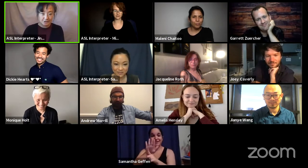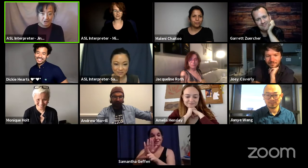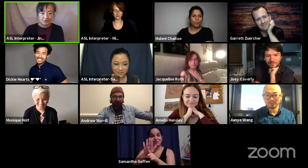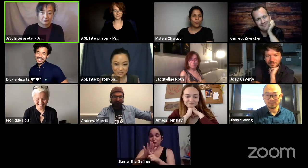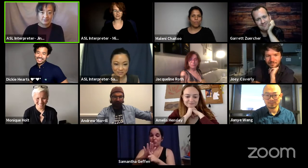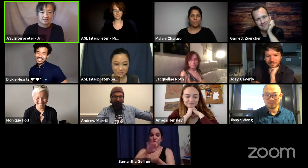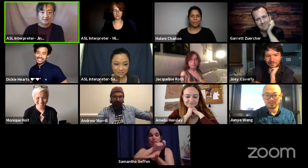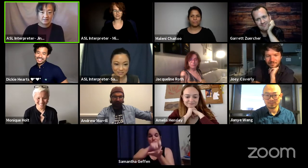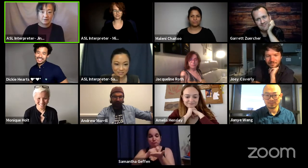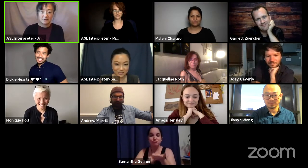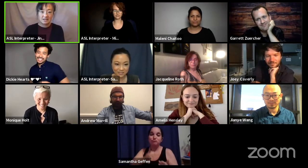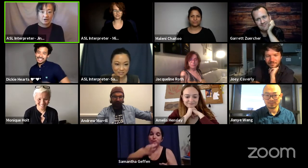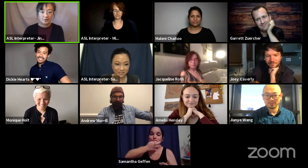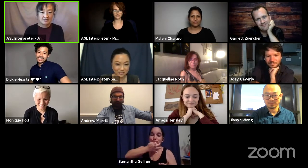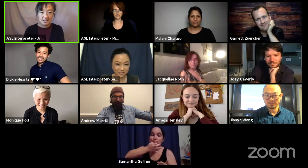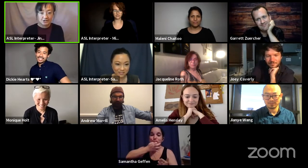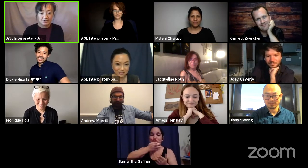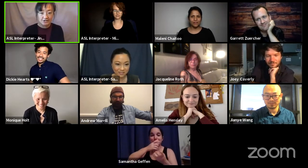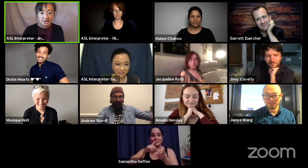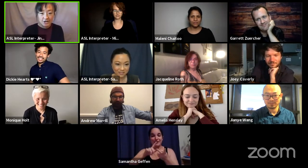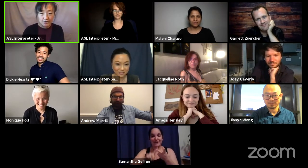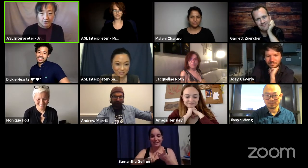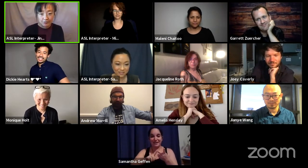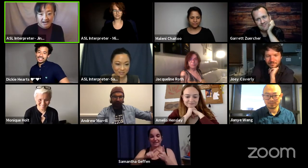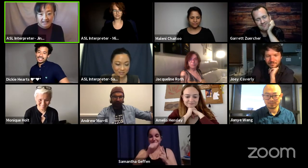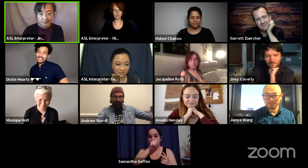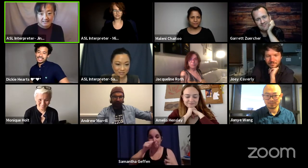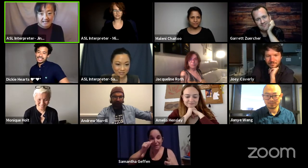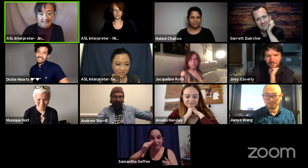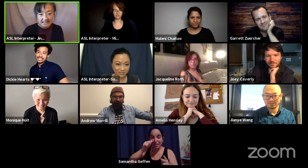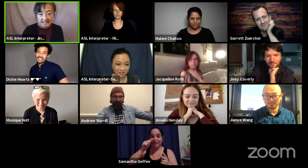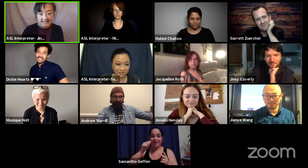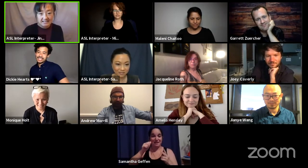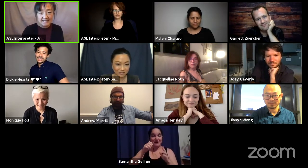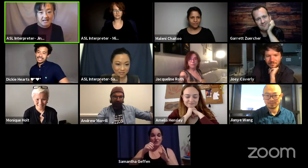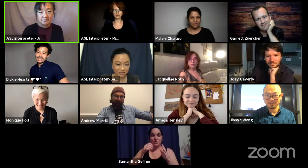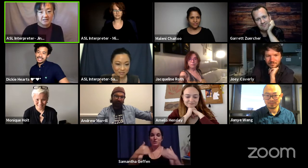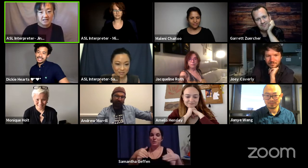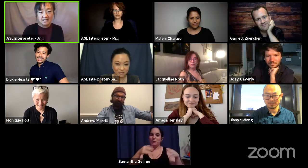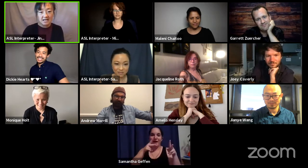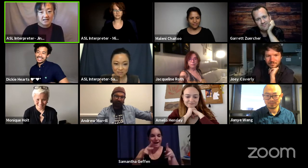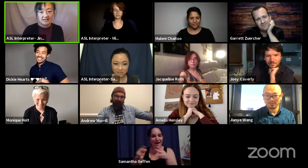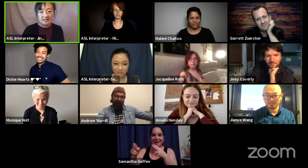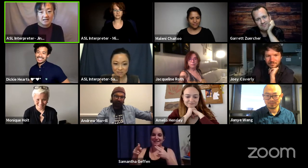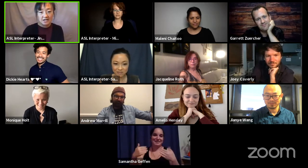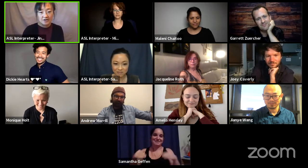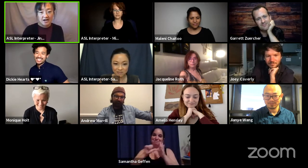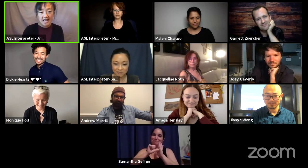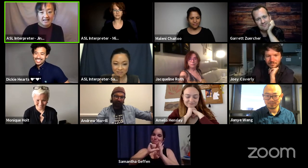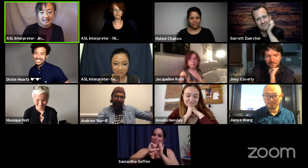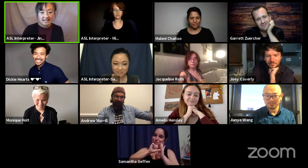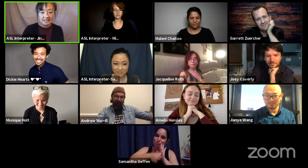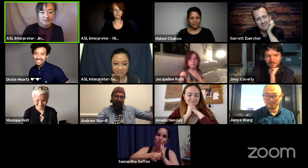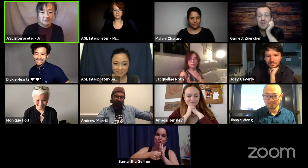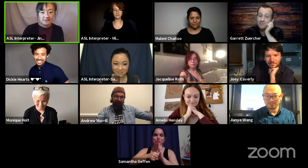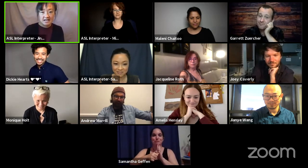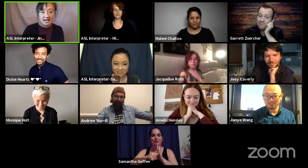show. Monique, your production, your writing was excellent. Amelia, your editing. I was